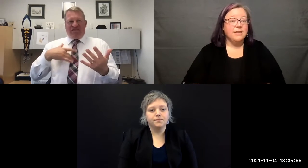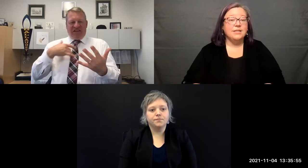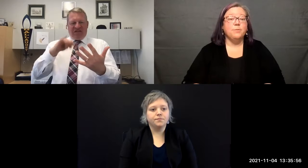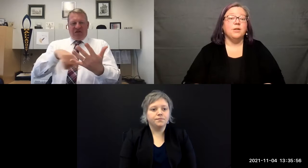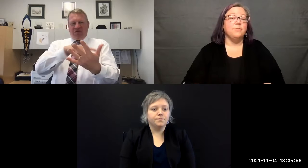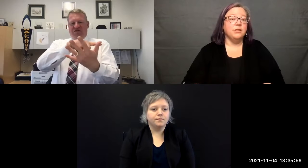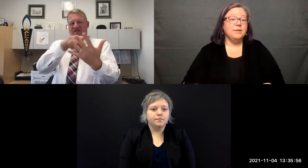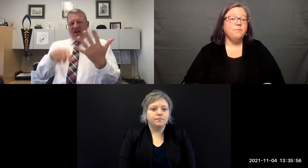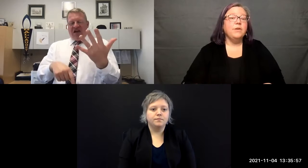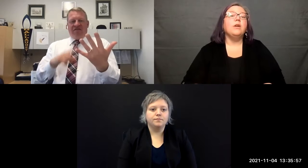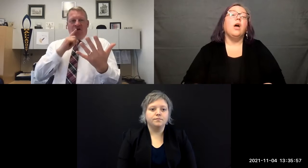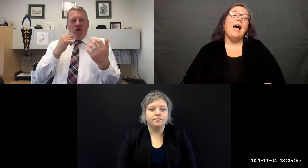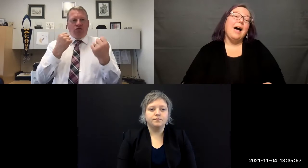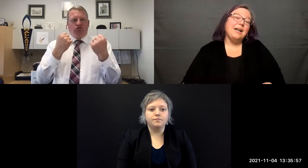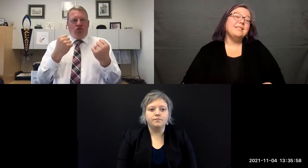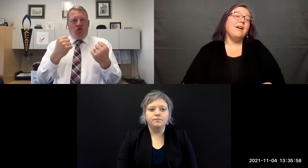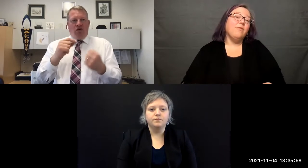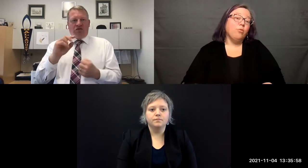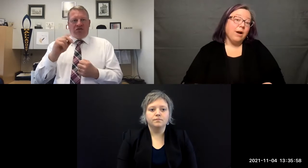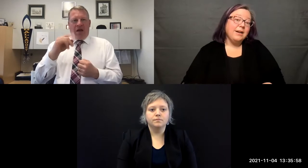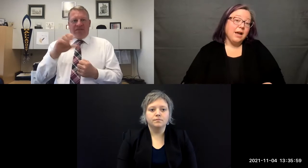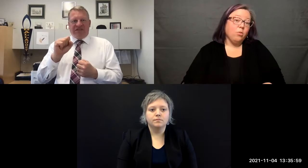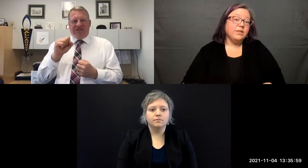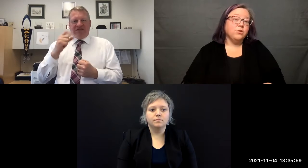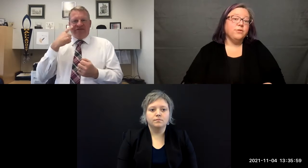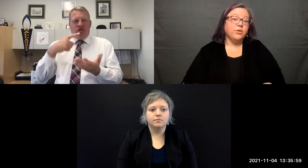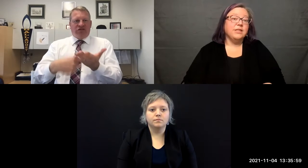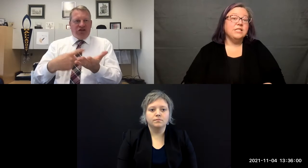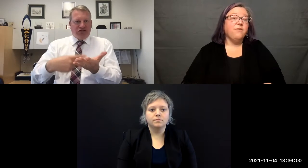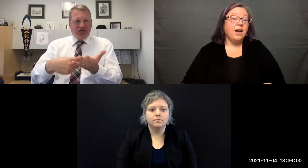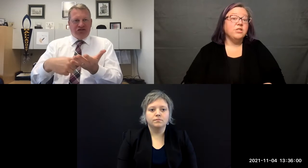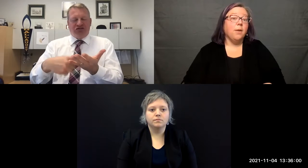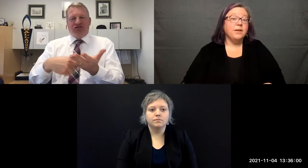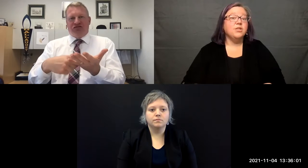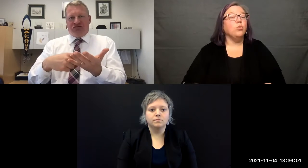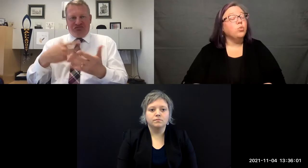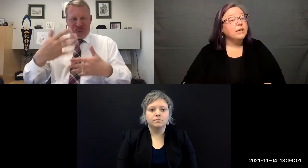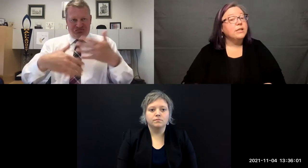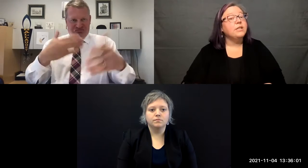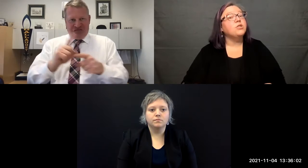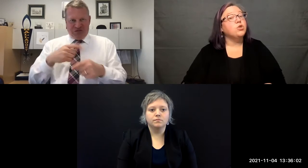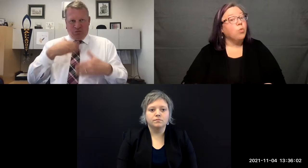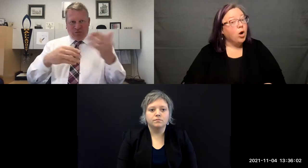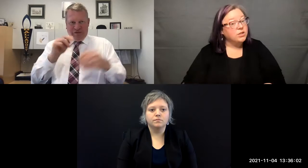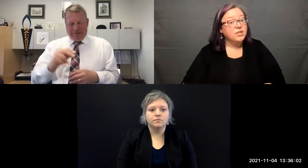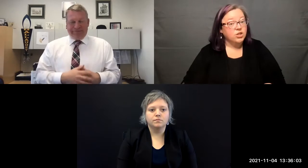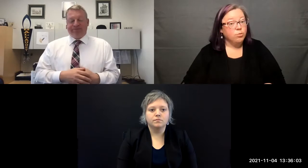is a possibility. As of right now, we do feel that these 5 topics are really strong discussion